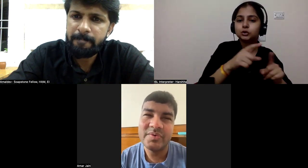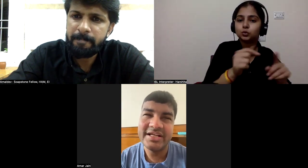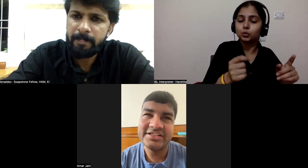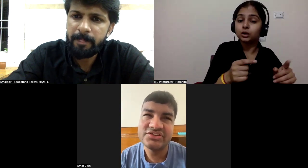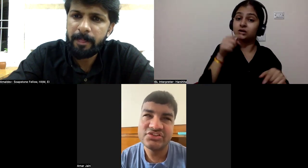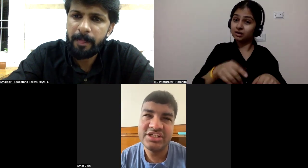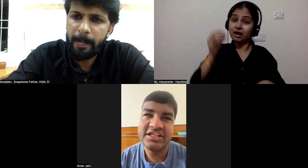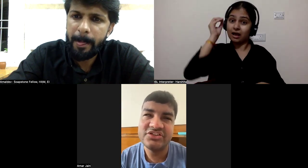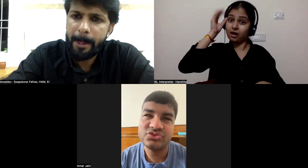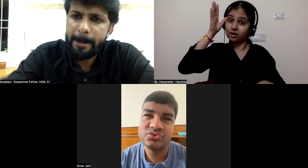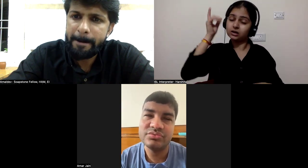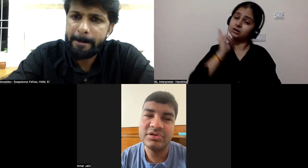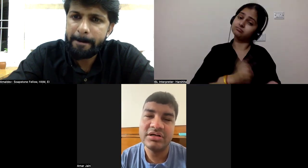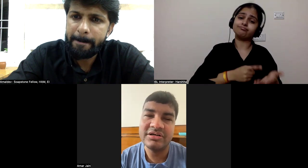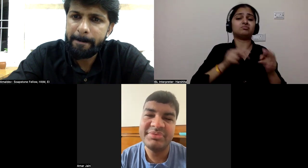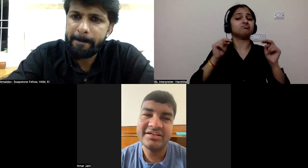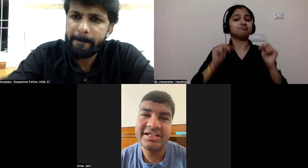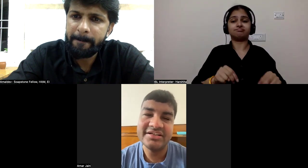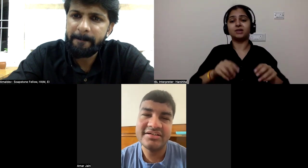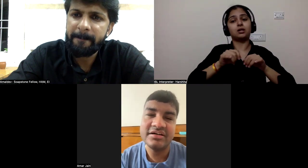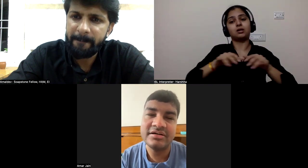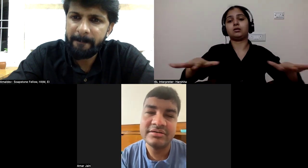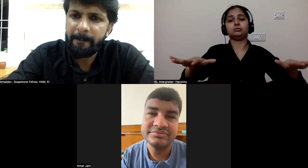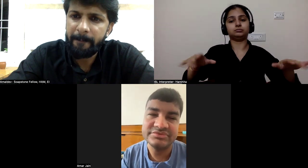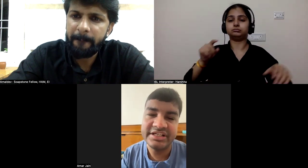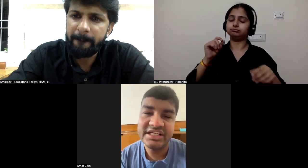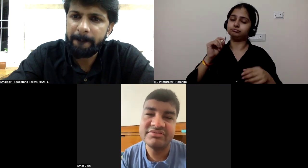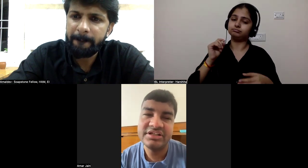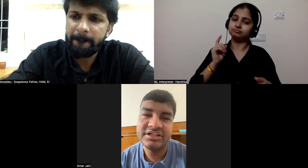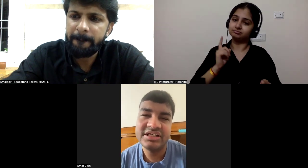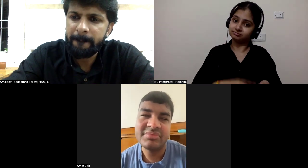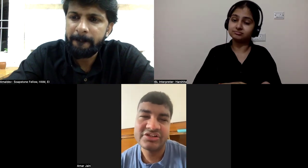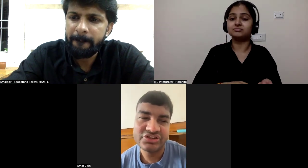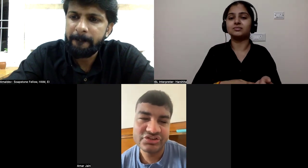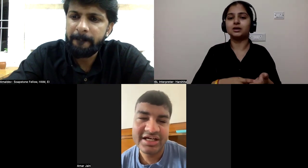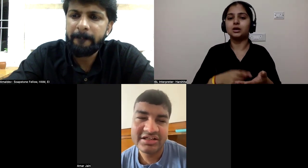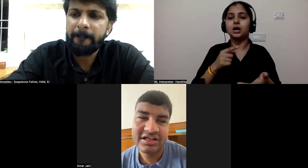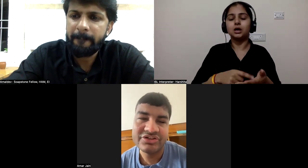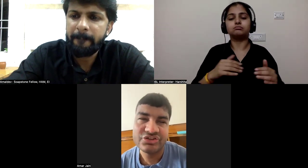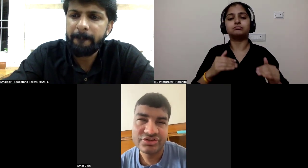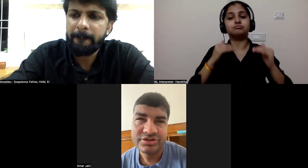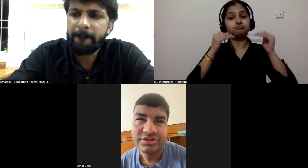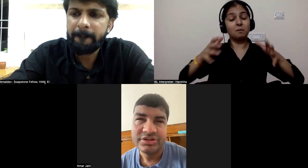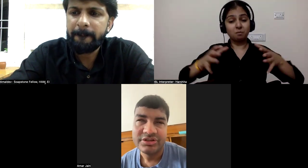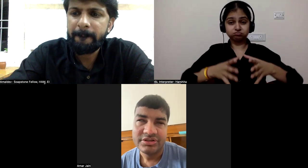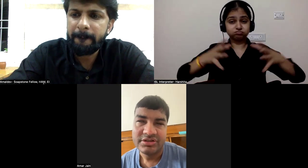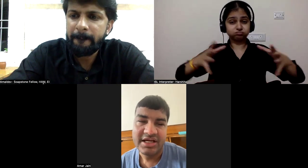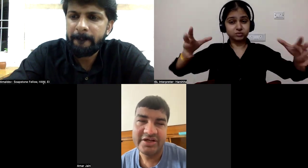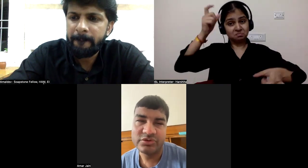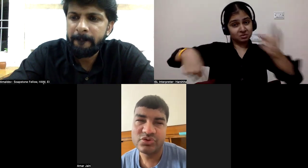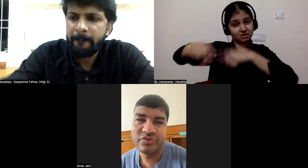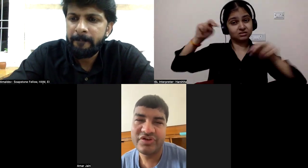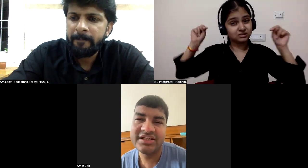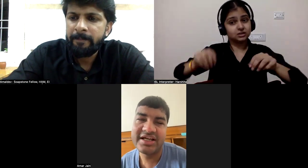That awareness still needs to be created, even in masses at large.